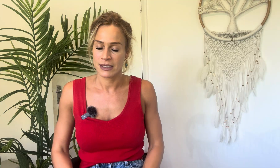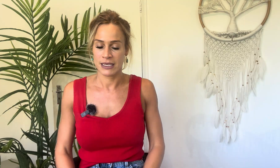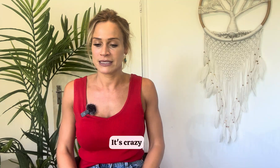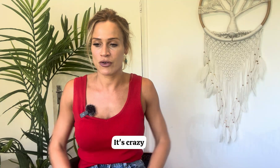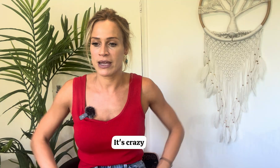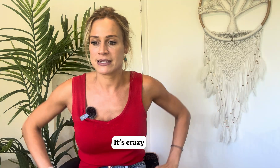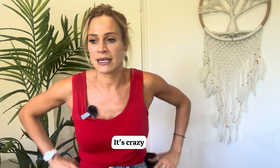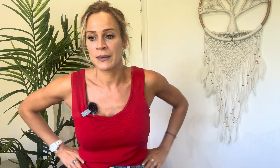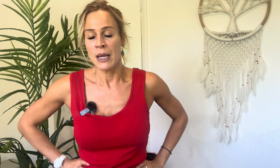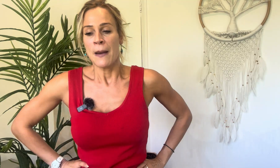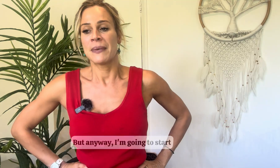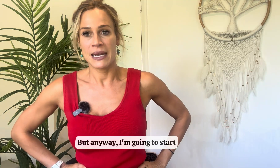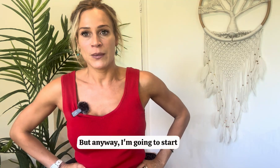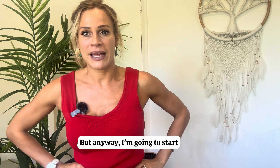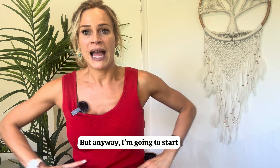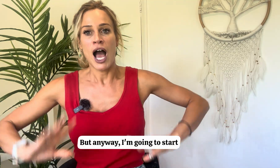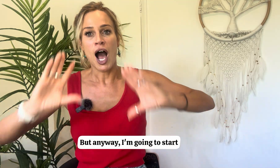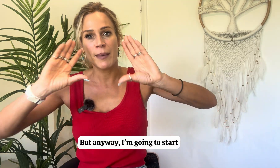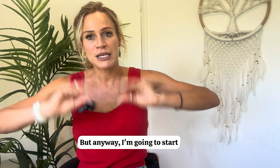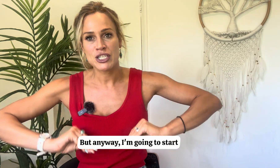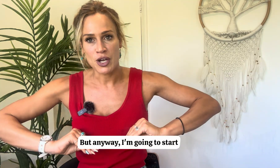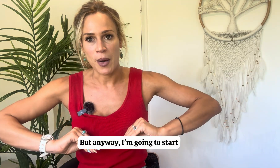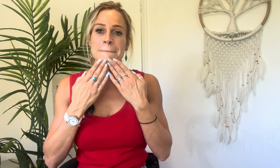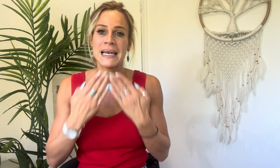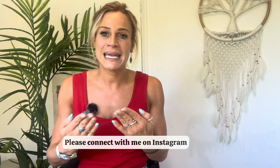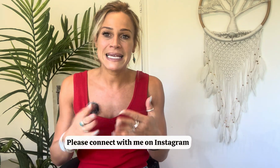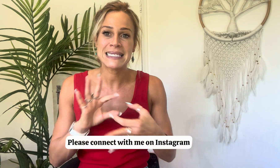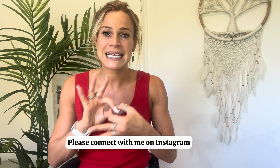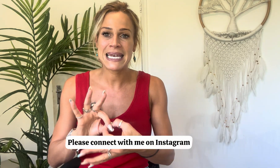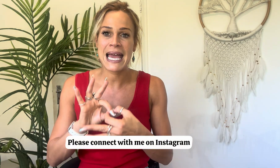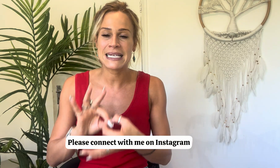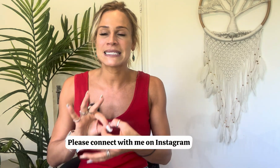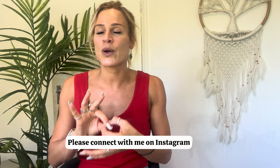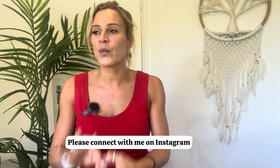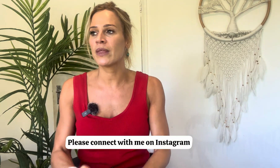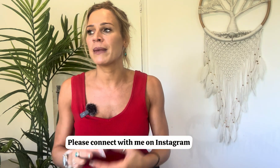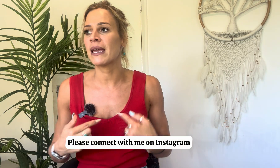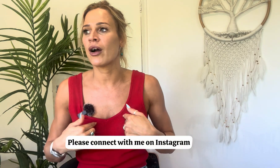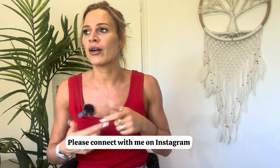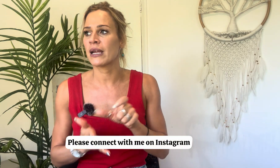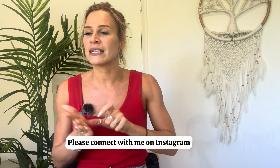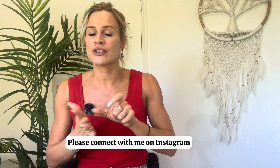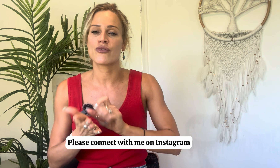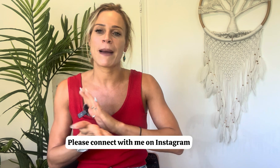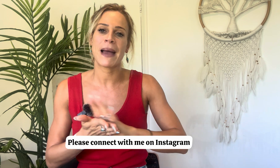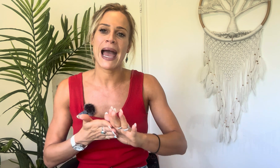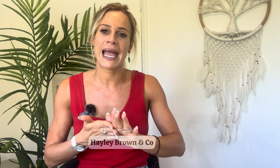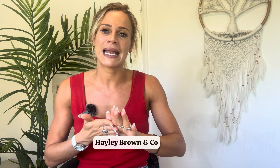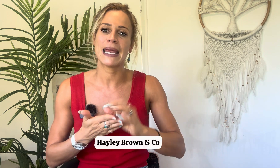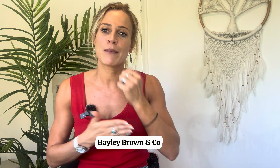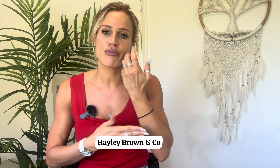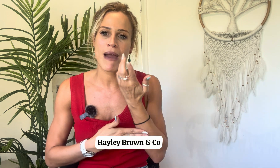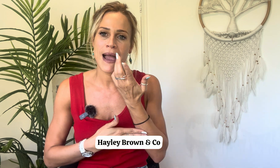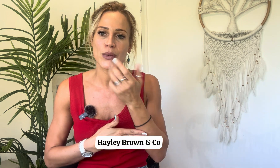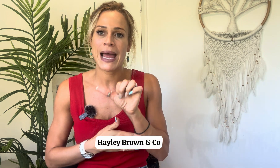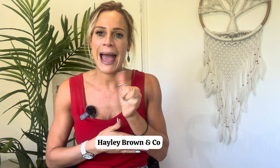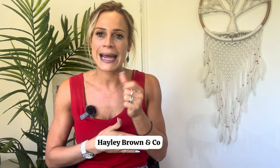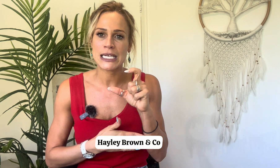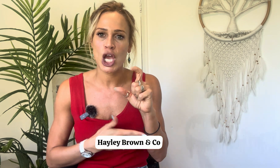It's crazy. But anyway, I'm going to stop. Please connect with me on Instagram, Hayley Brown and